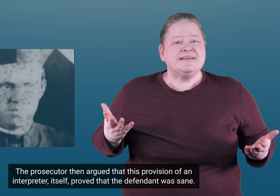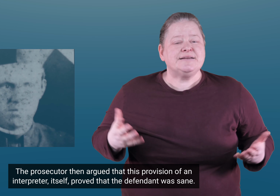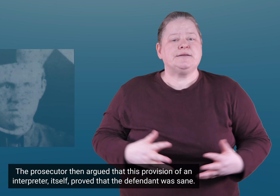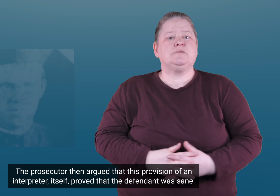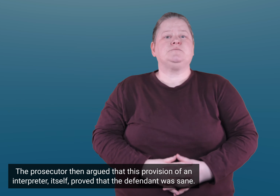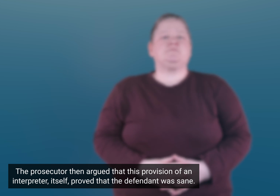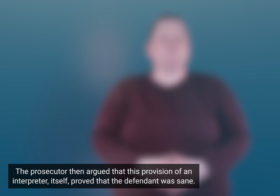sane.